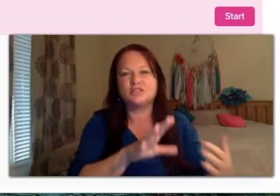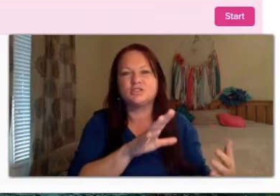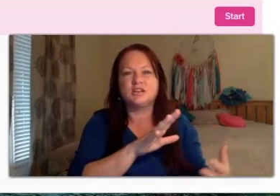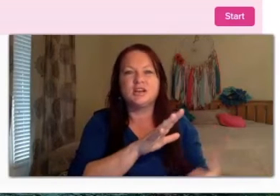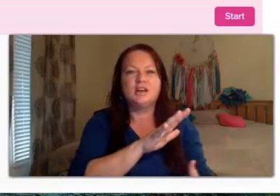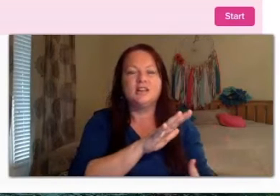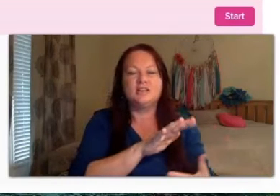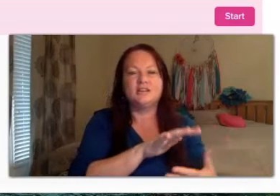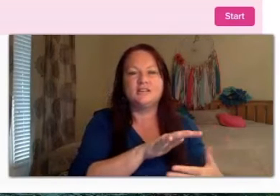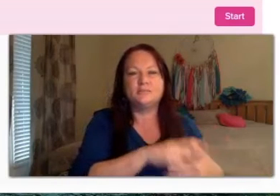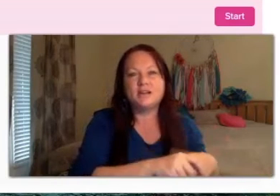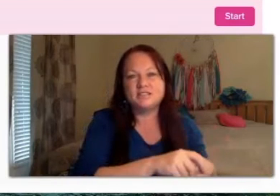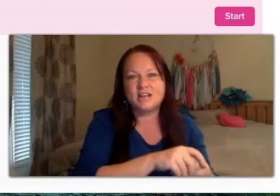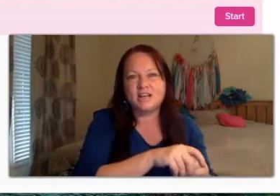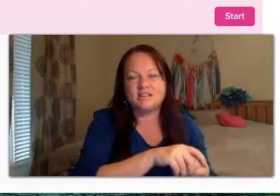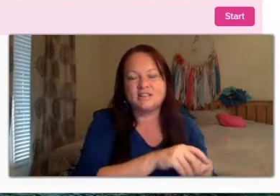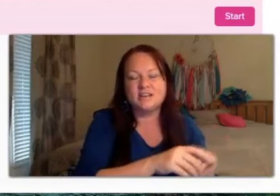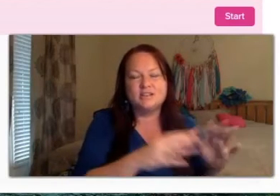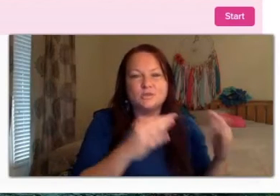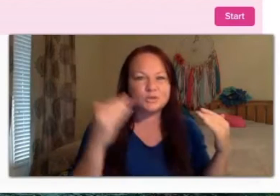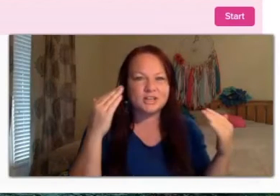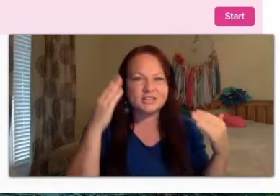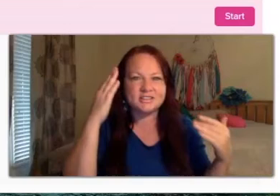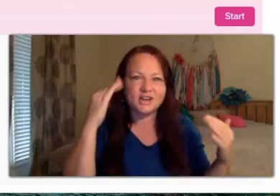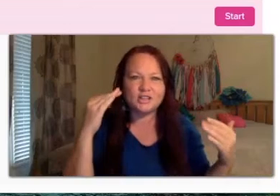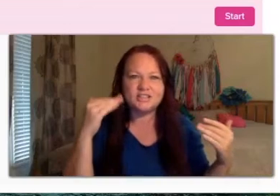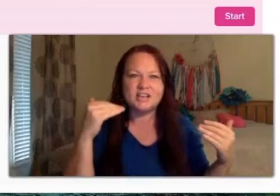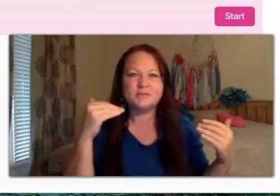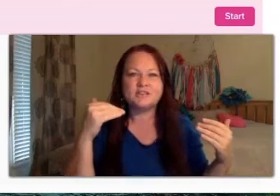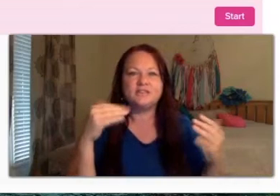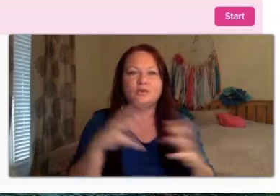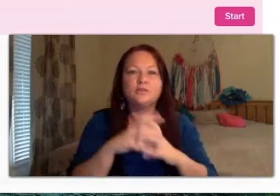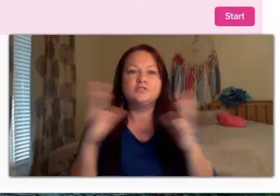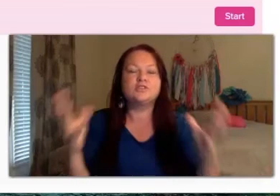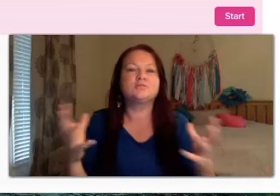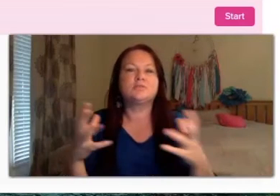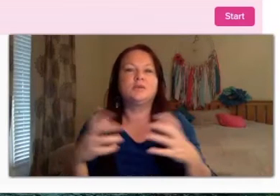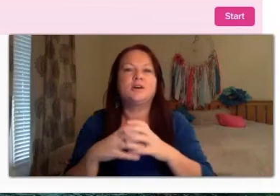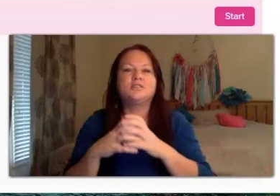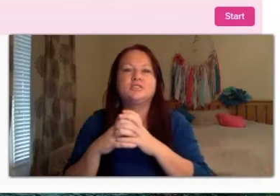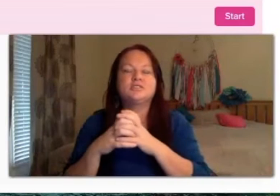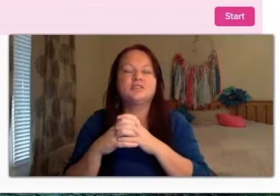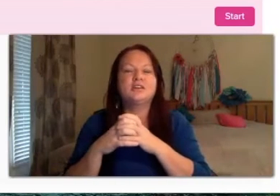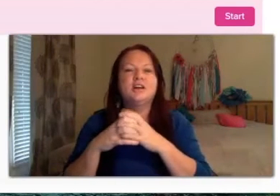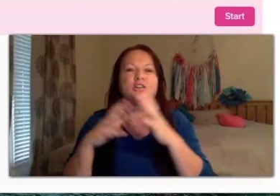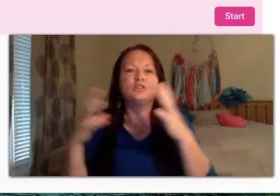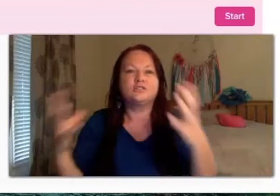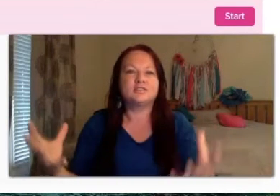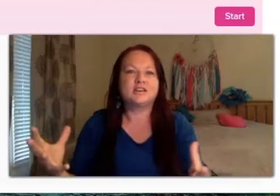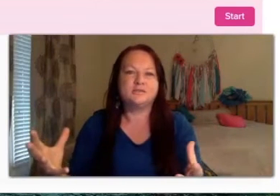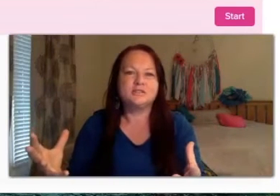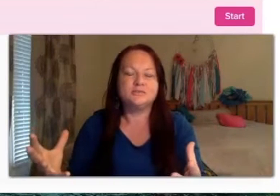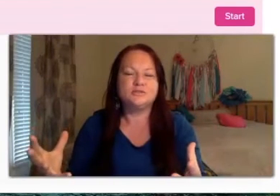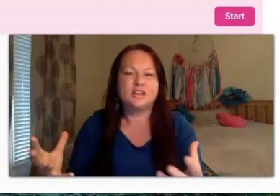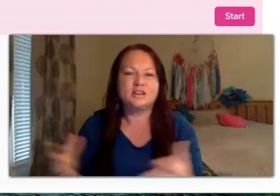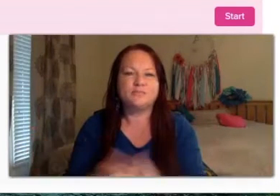the history, the mindset and social science, psychology aspect of it, or if you just really want just to learn the